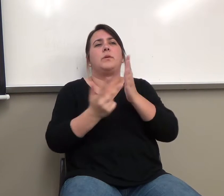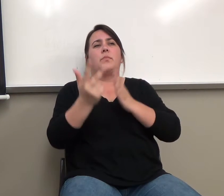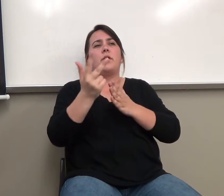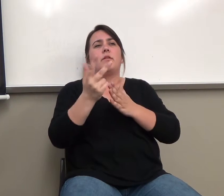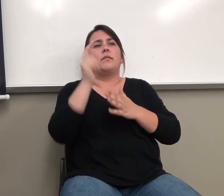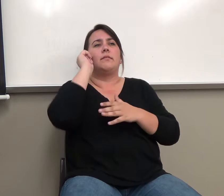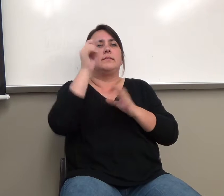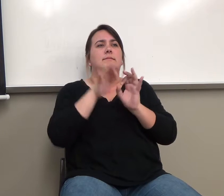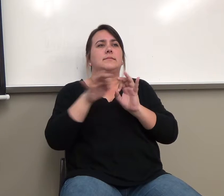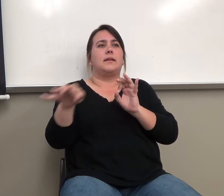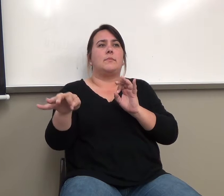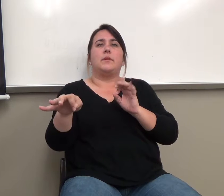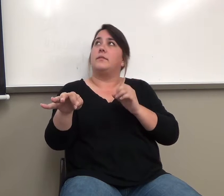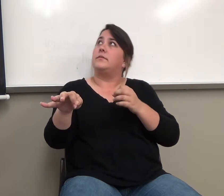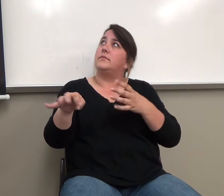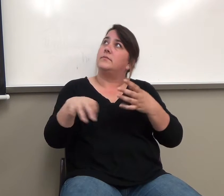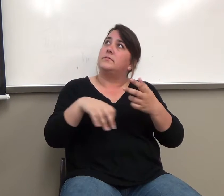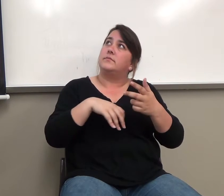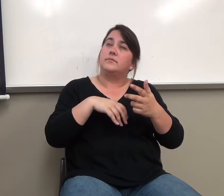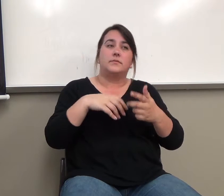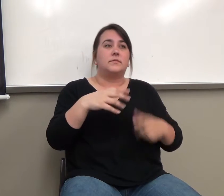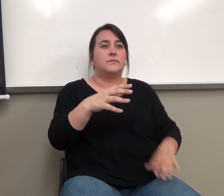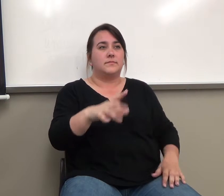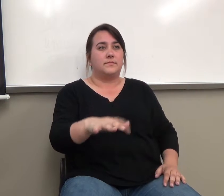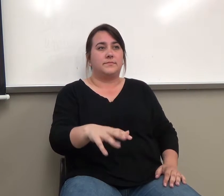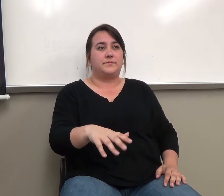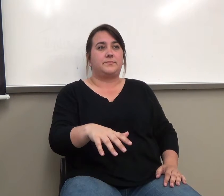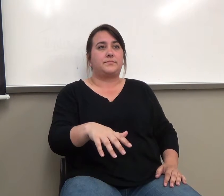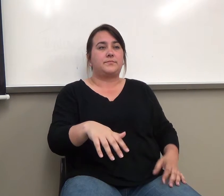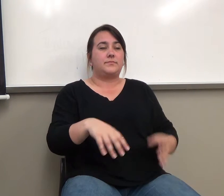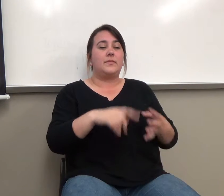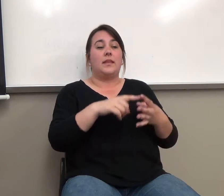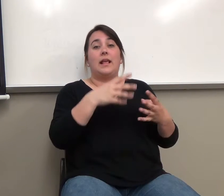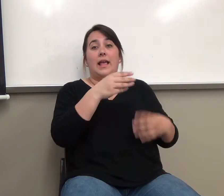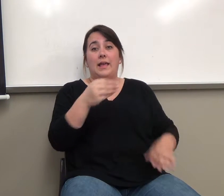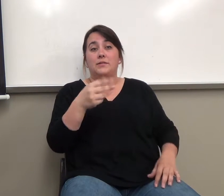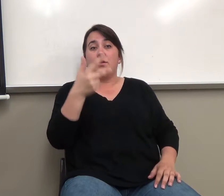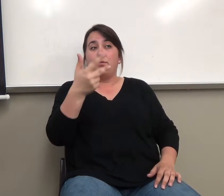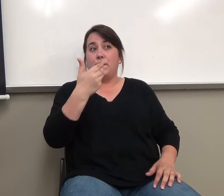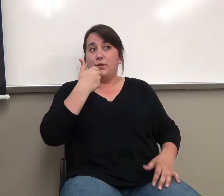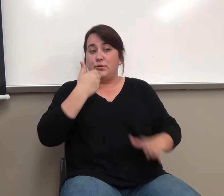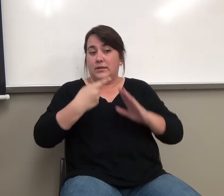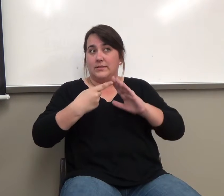And yes, 3 good examples of this are food,